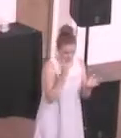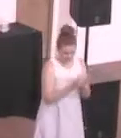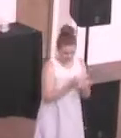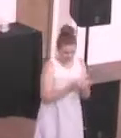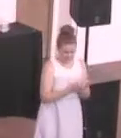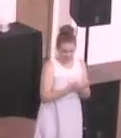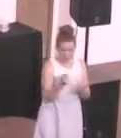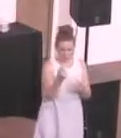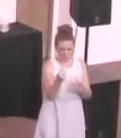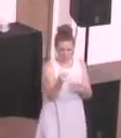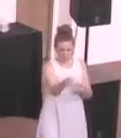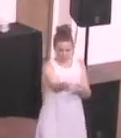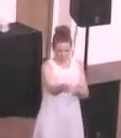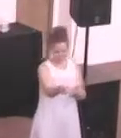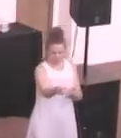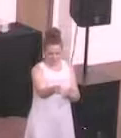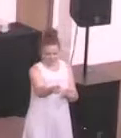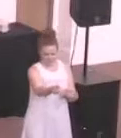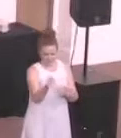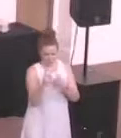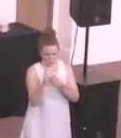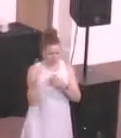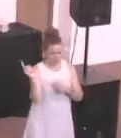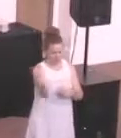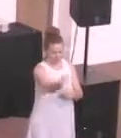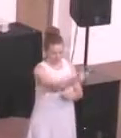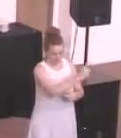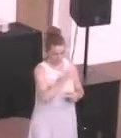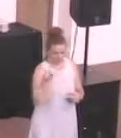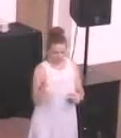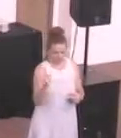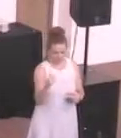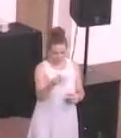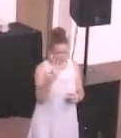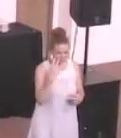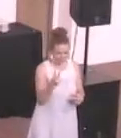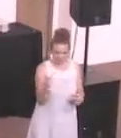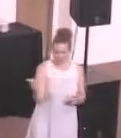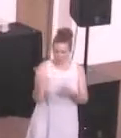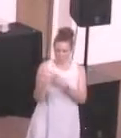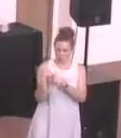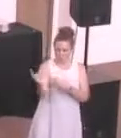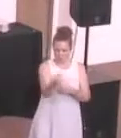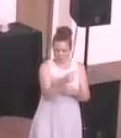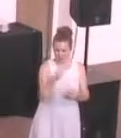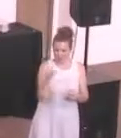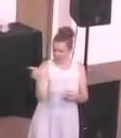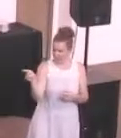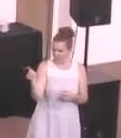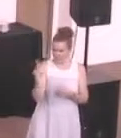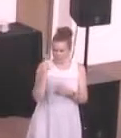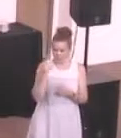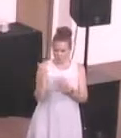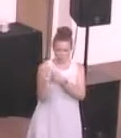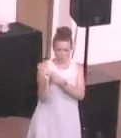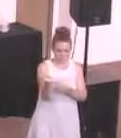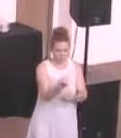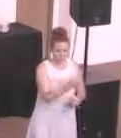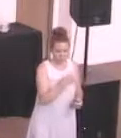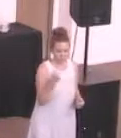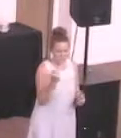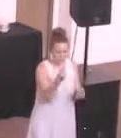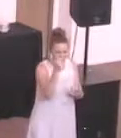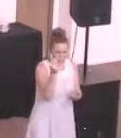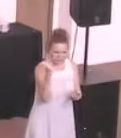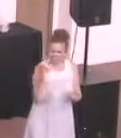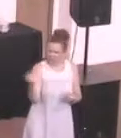What did this man just do? He ran around the church. What did that man just do? He ran around the church. What did you